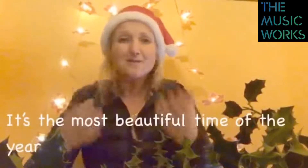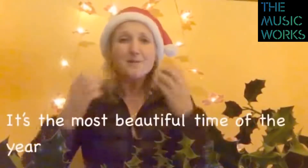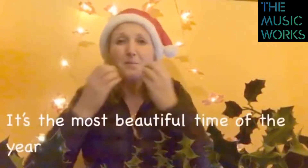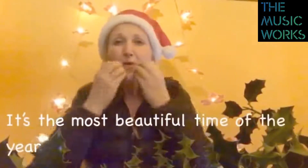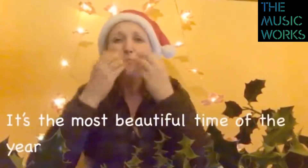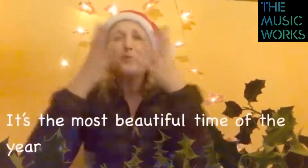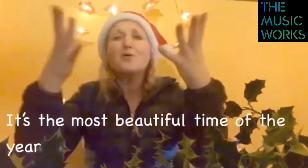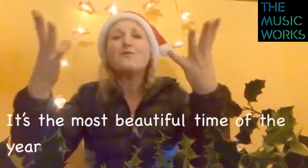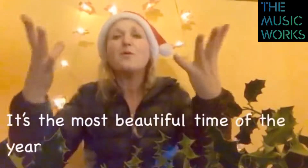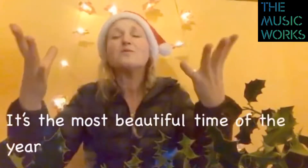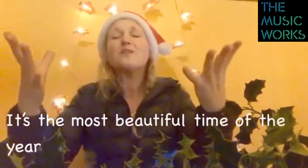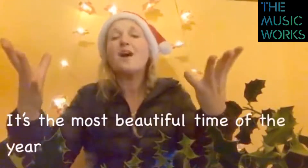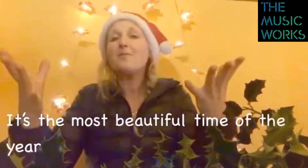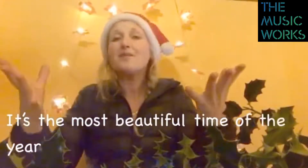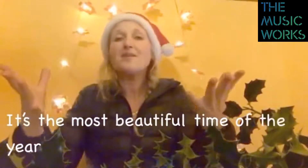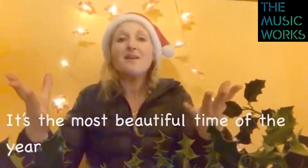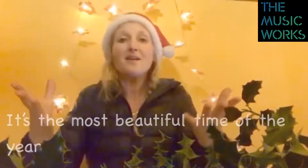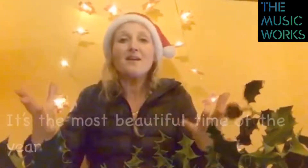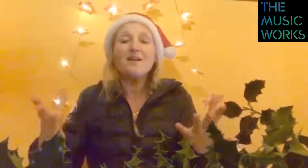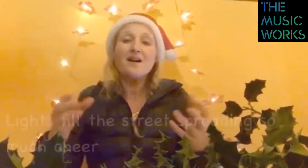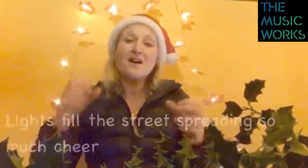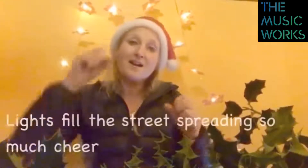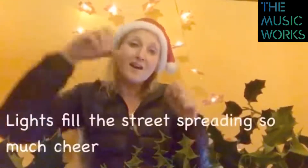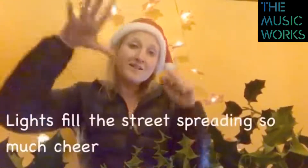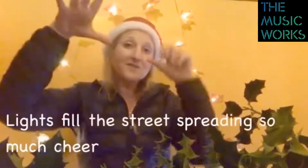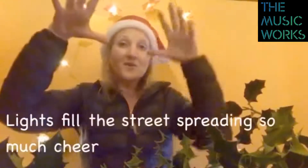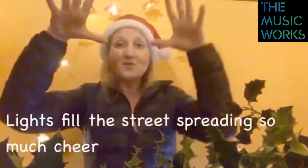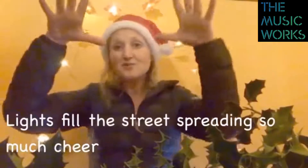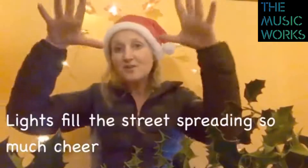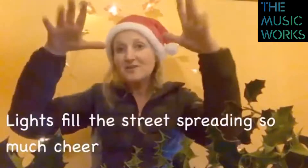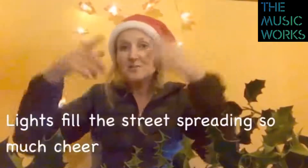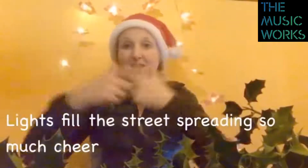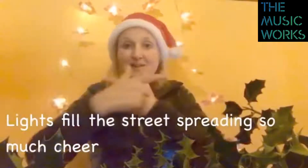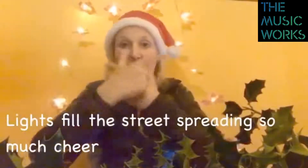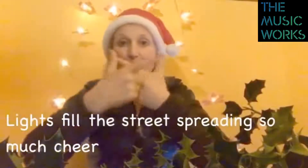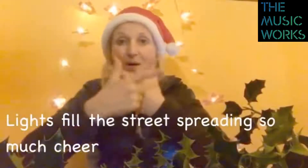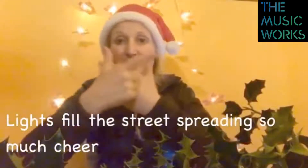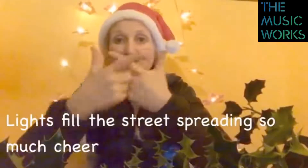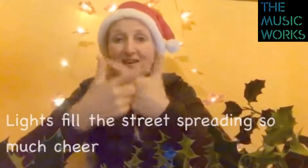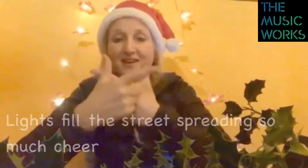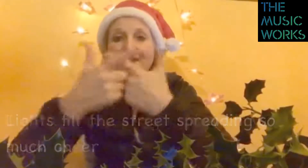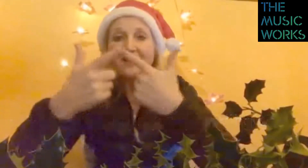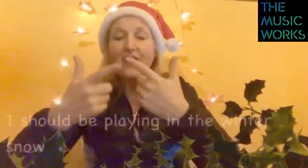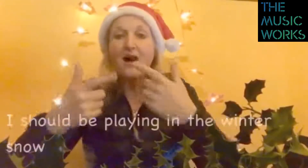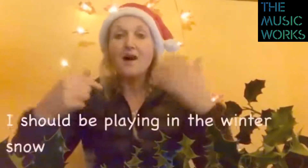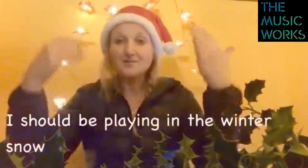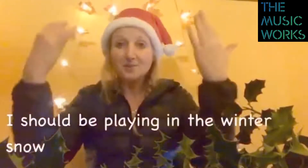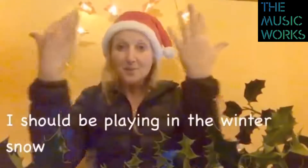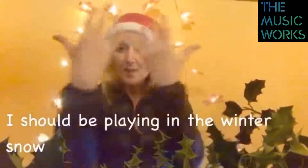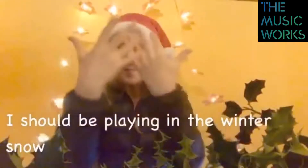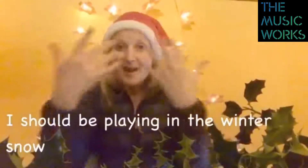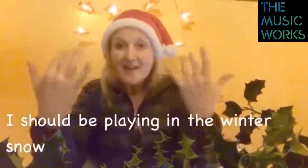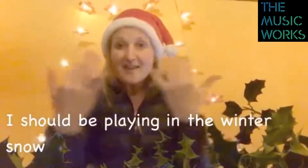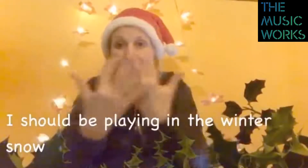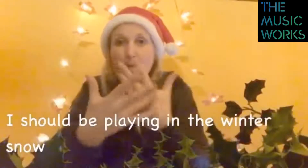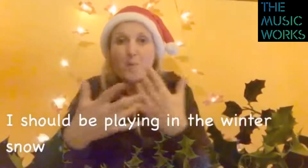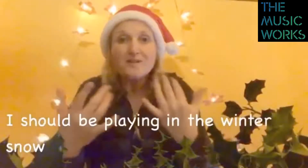It's the most beautiful time of the year. Lights fill the streets with so much cheer. I should be playing in the